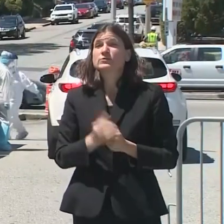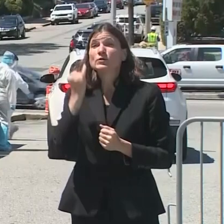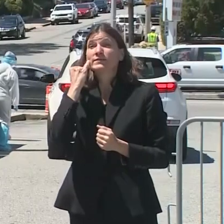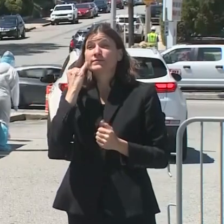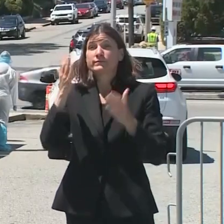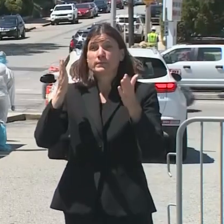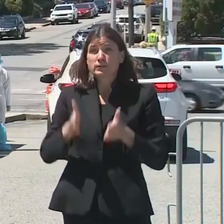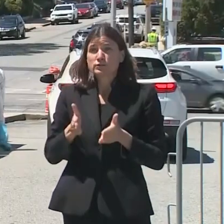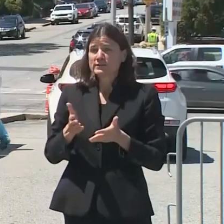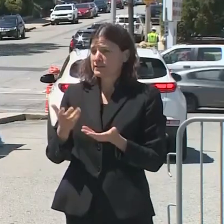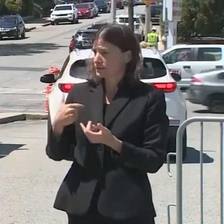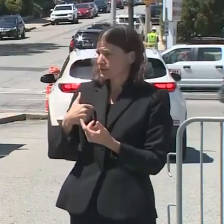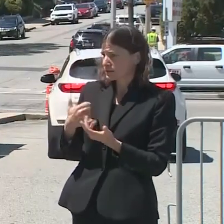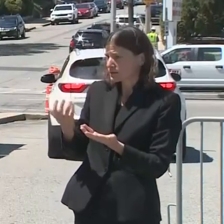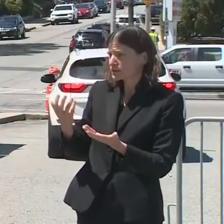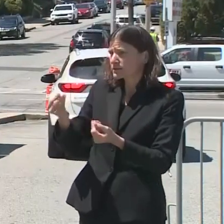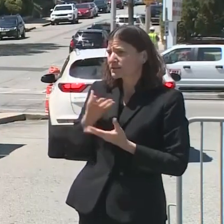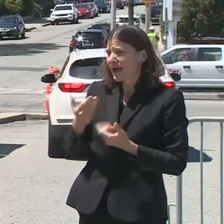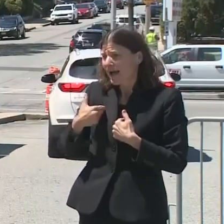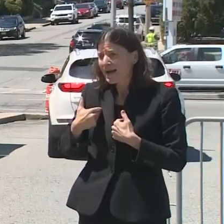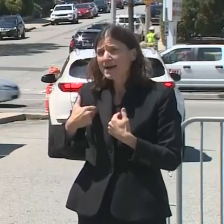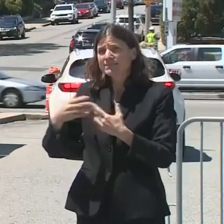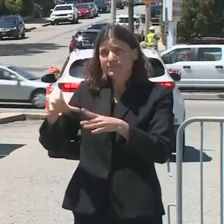hotel room and 3 meals a day.